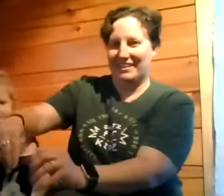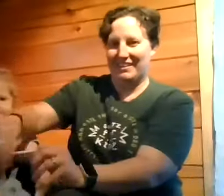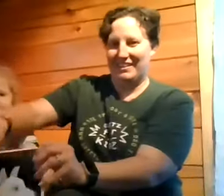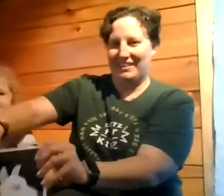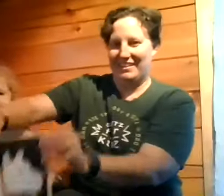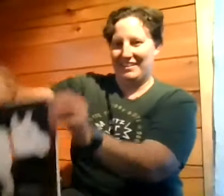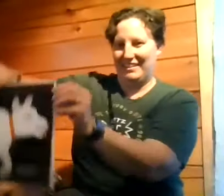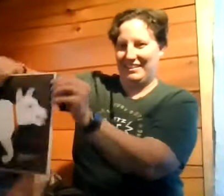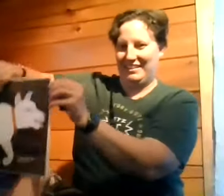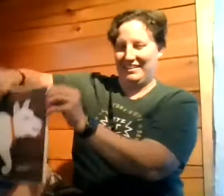Me.